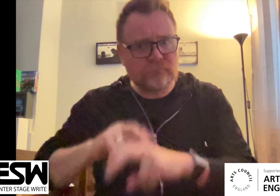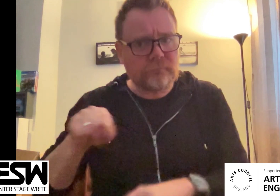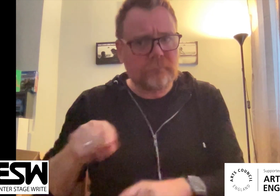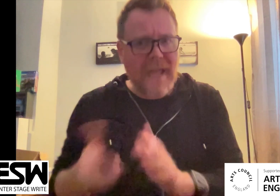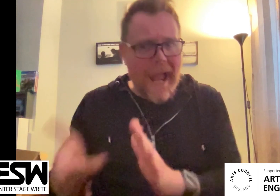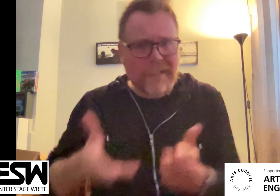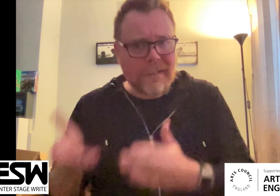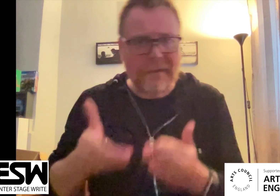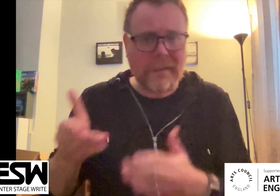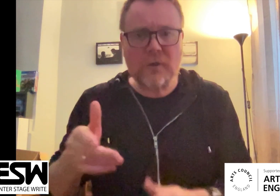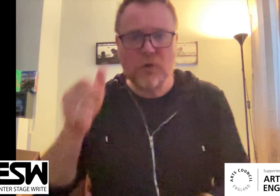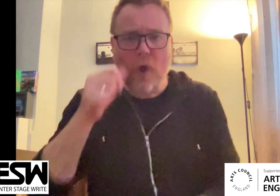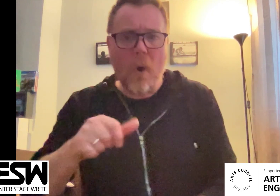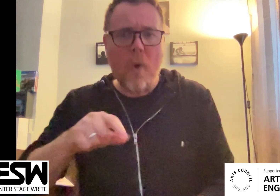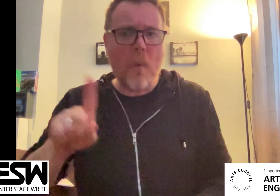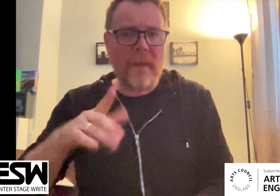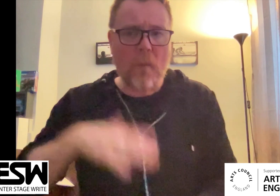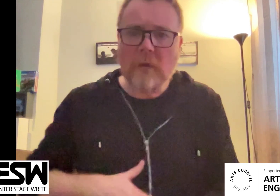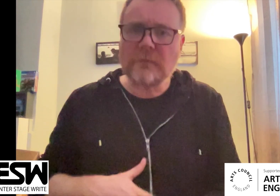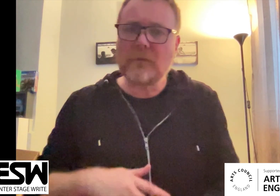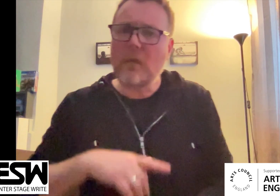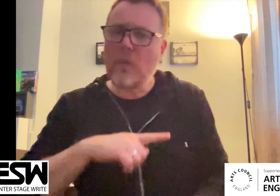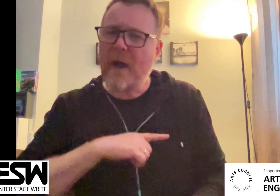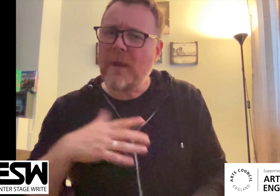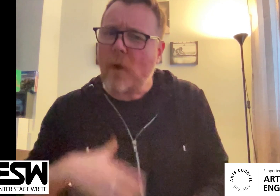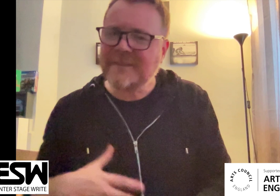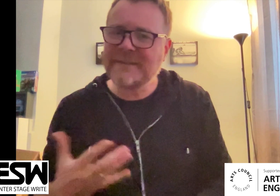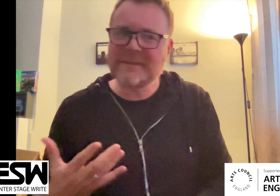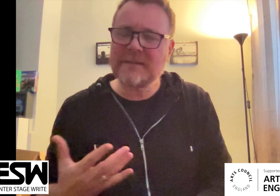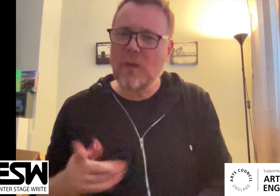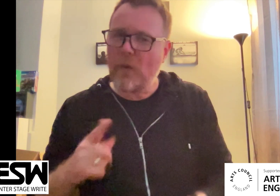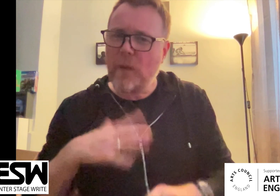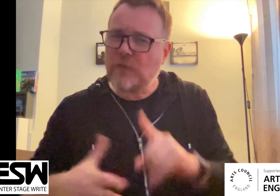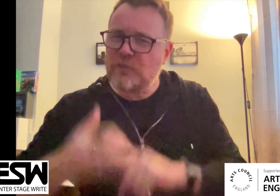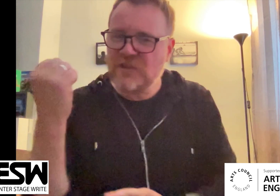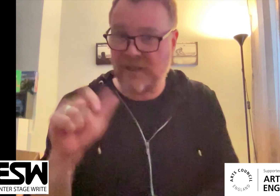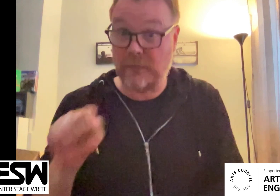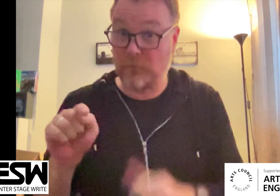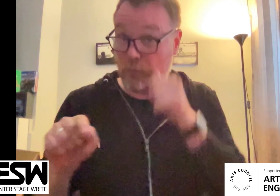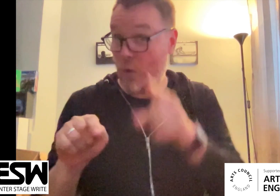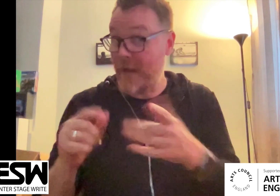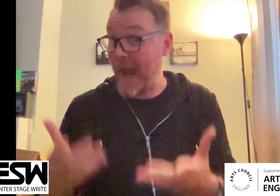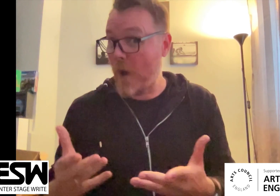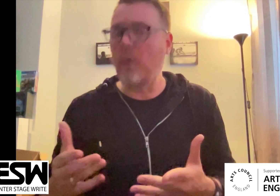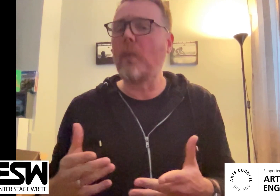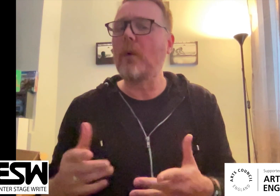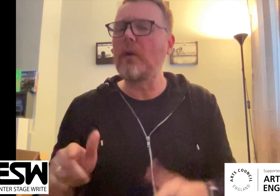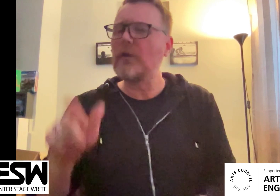You know your character now, they've got a lot of background, so how do we introduce them? What do we want? What do they want to achieve? You should